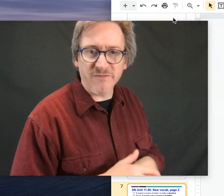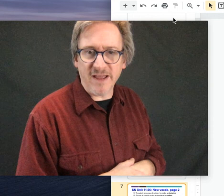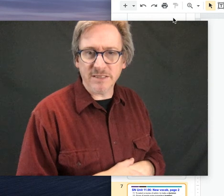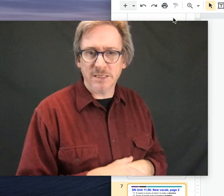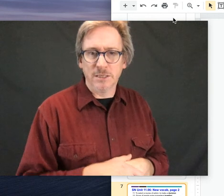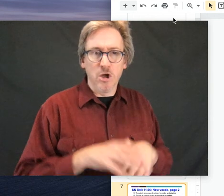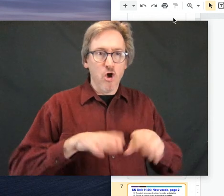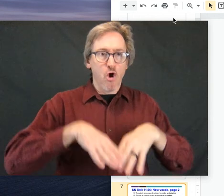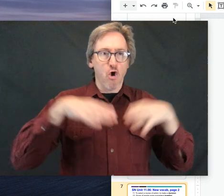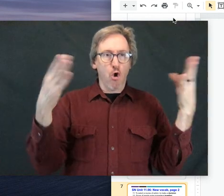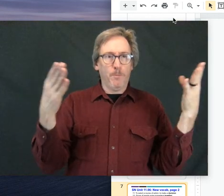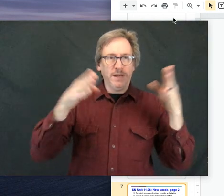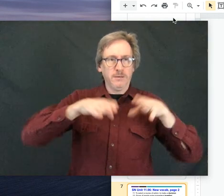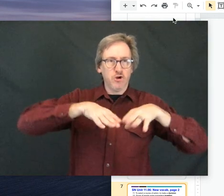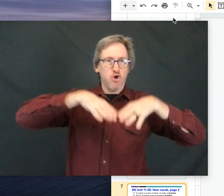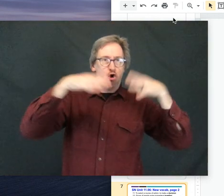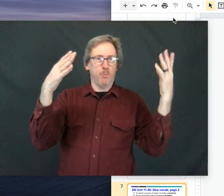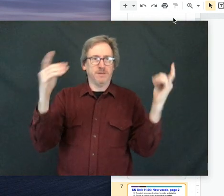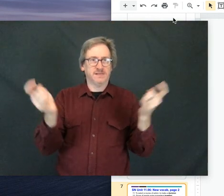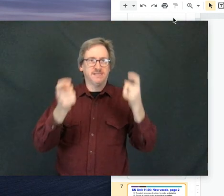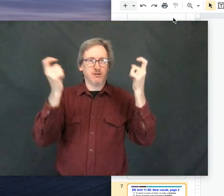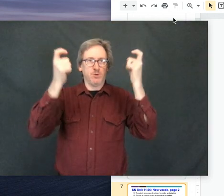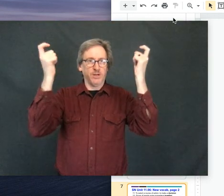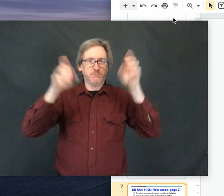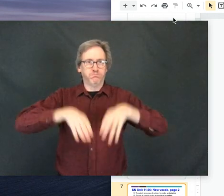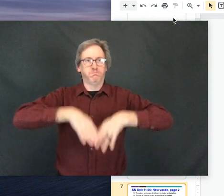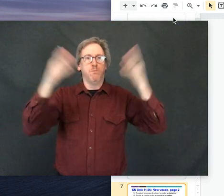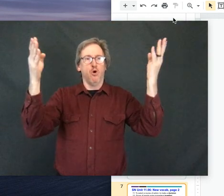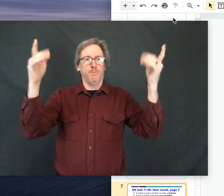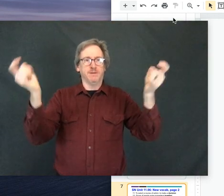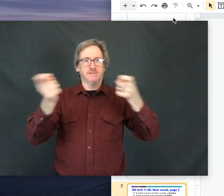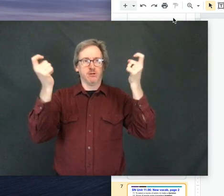Public event, open ceremony.